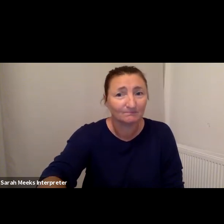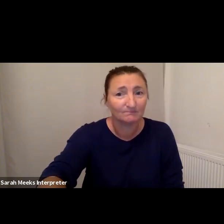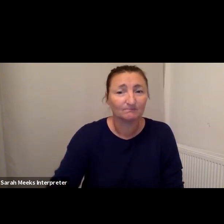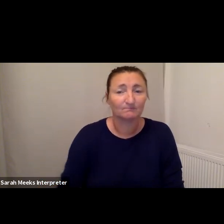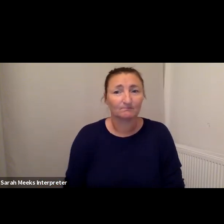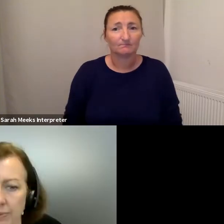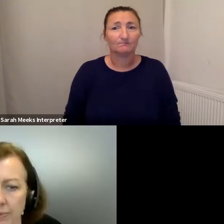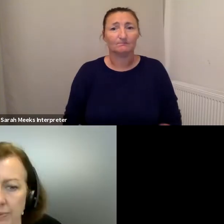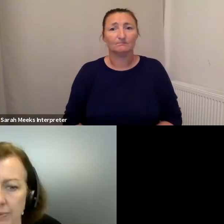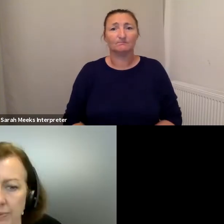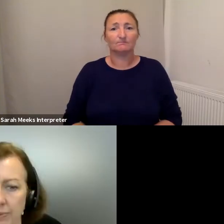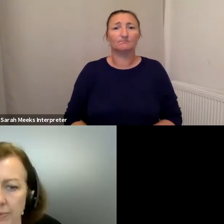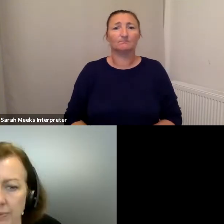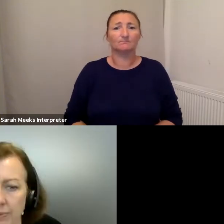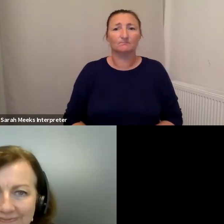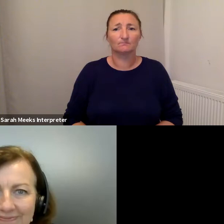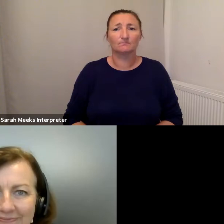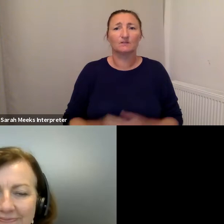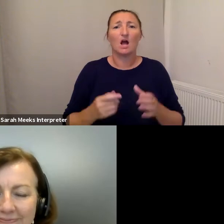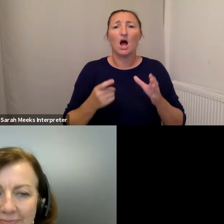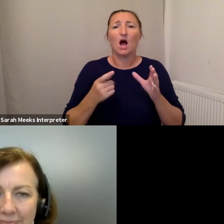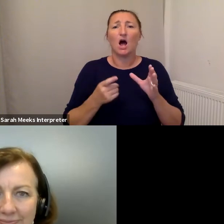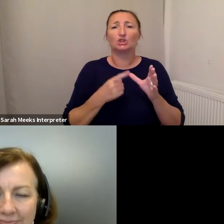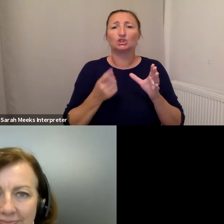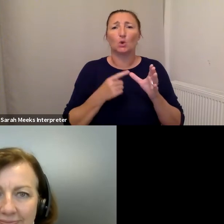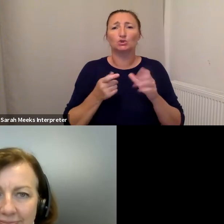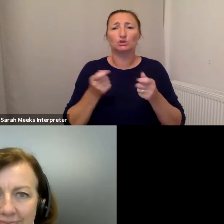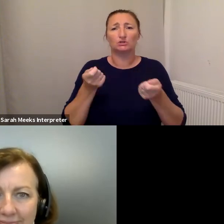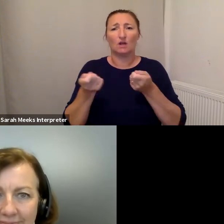is an associate director at UCL and also at